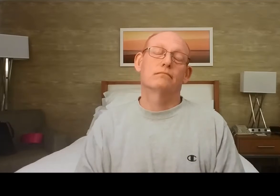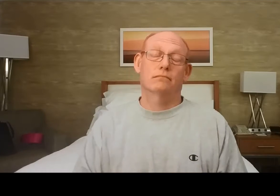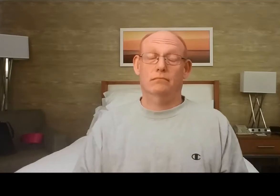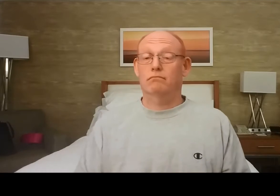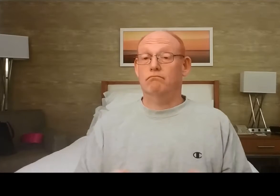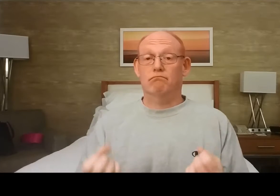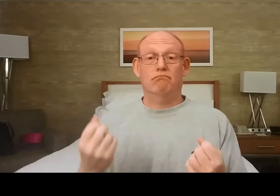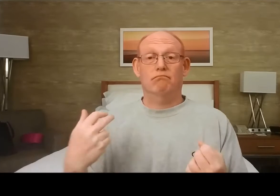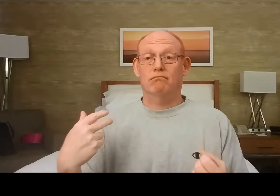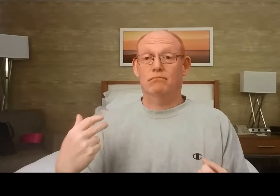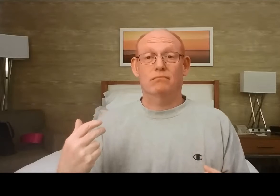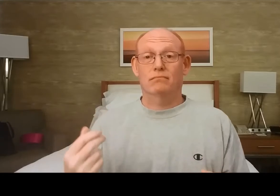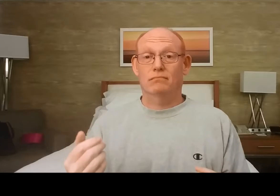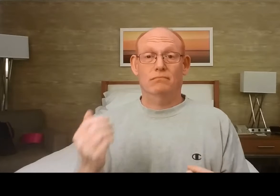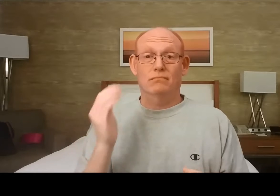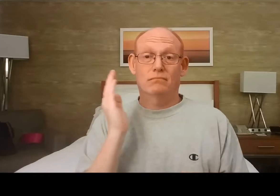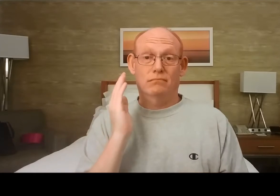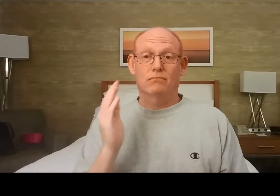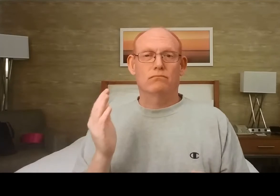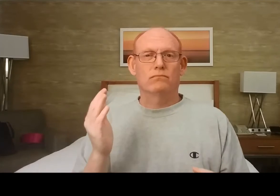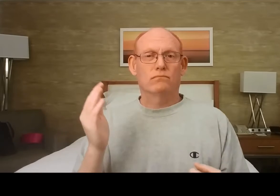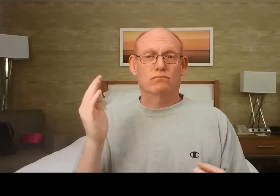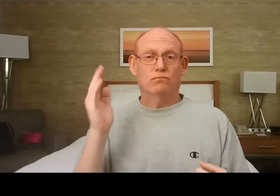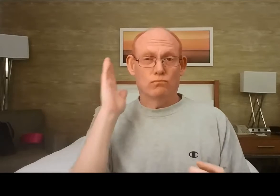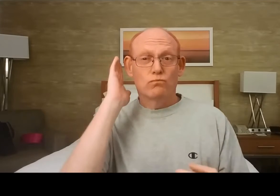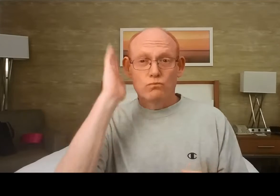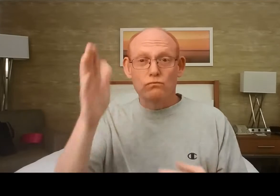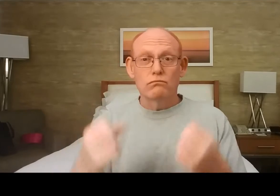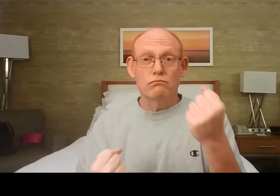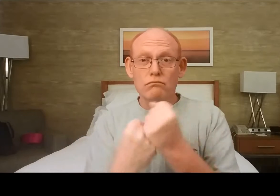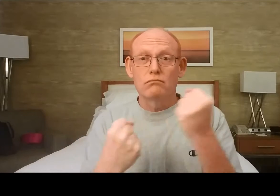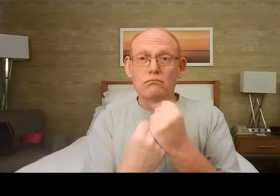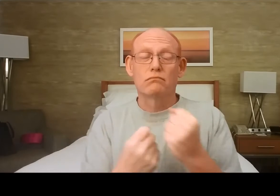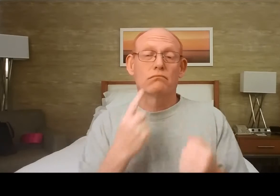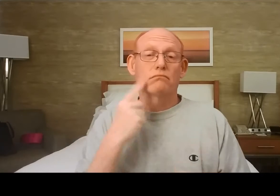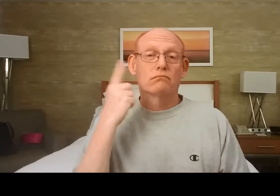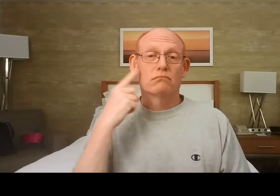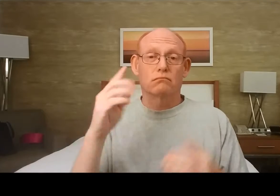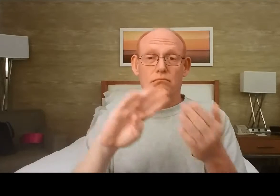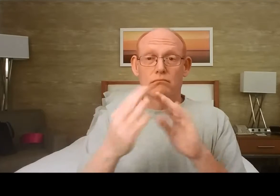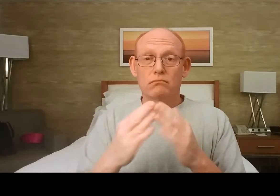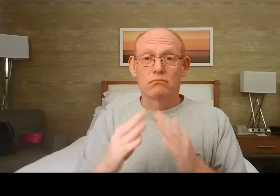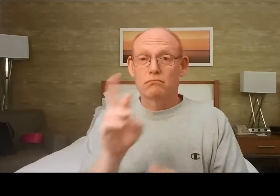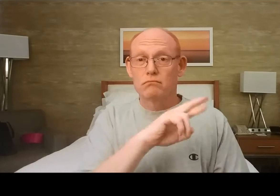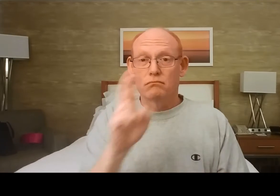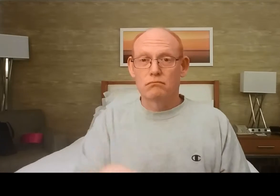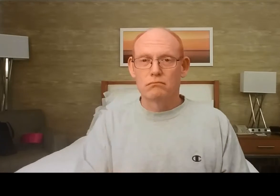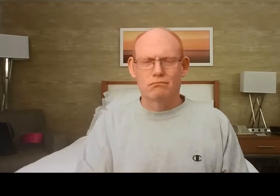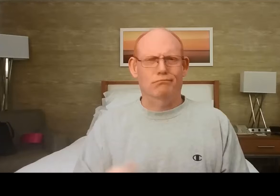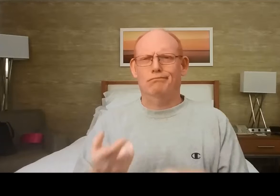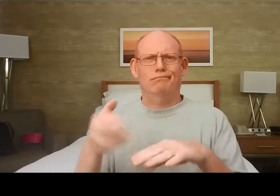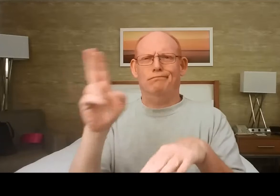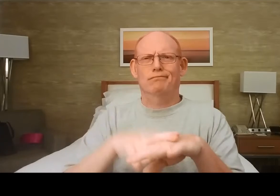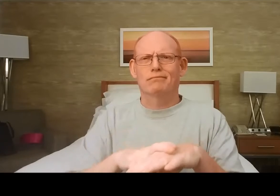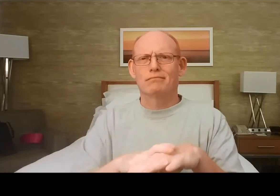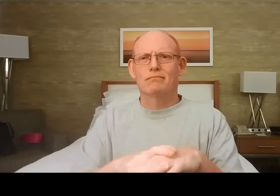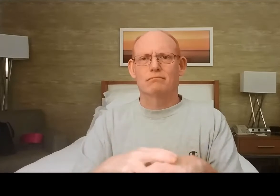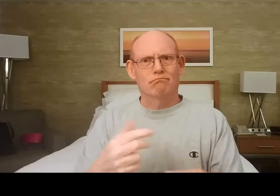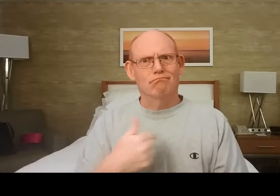Now, when I get on city council, will I support the deaf community? Of course. I have all